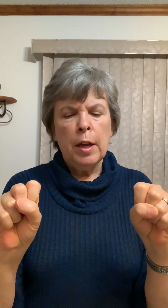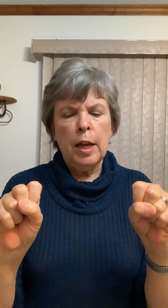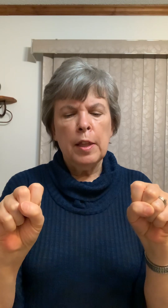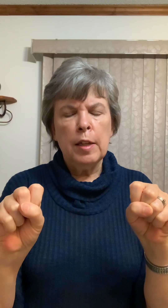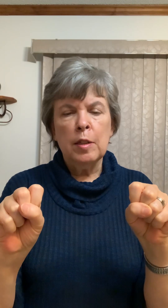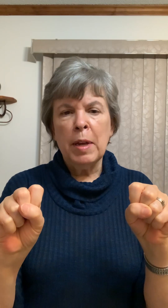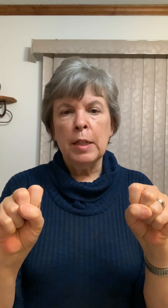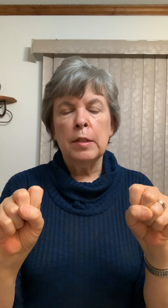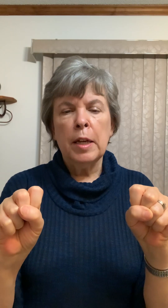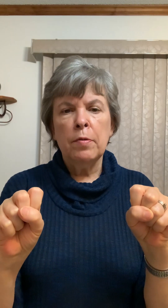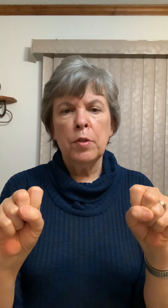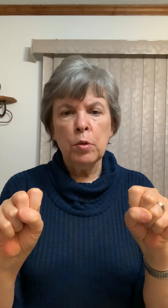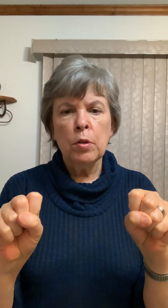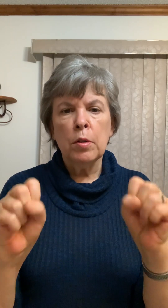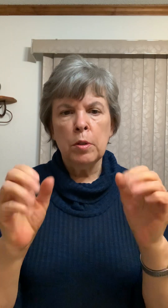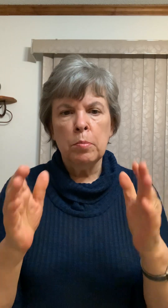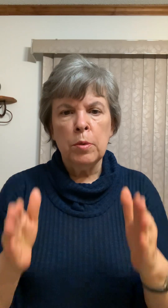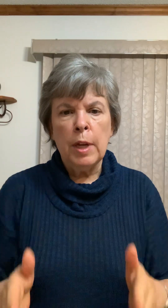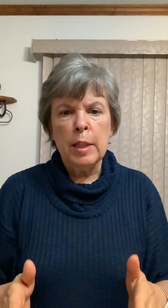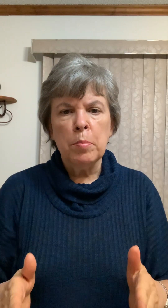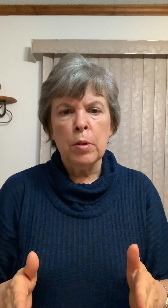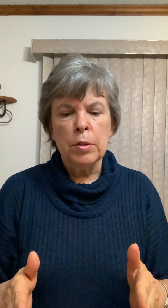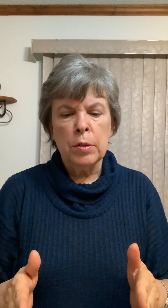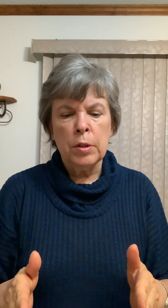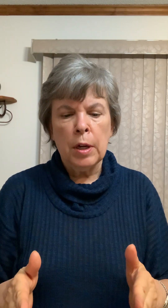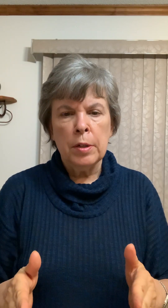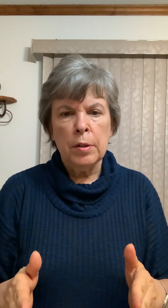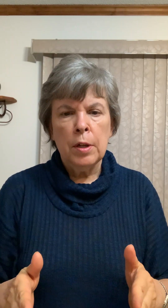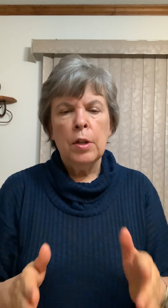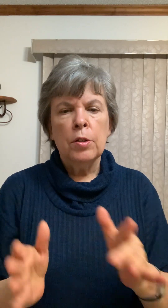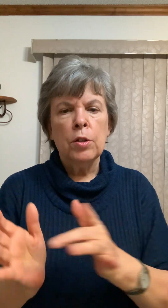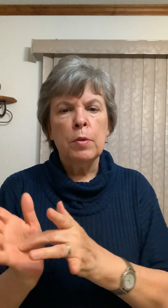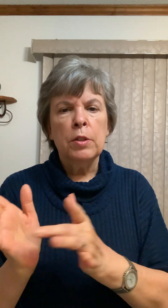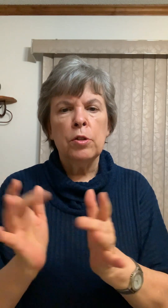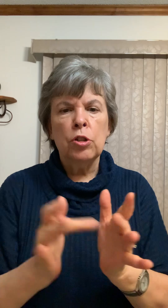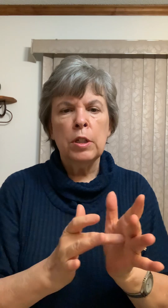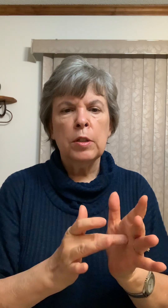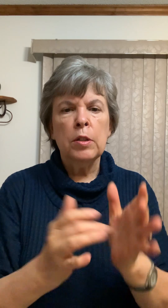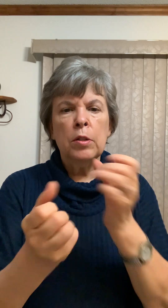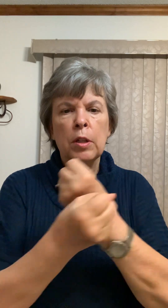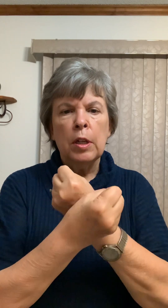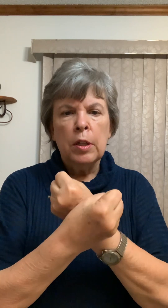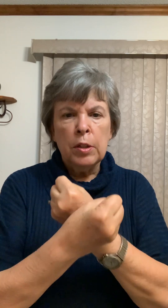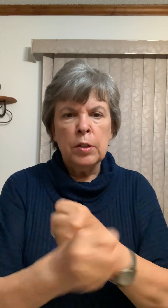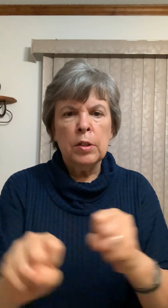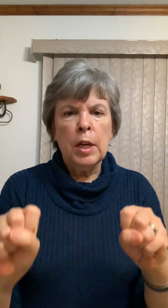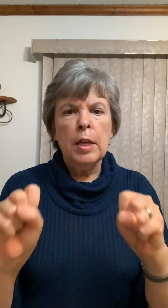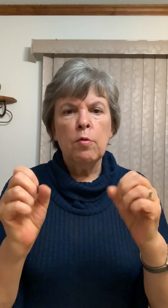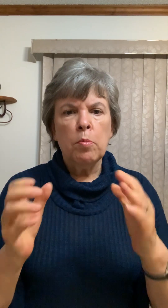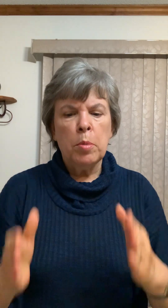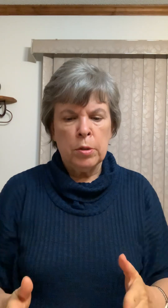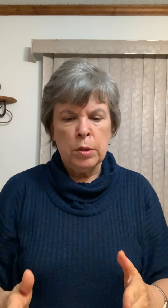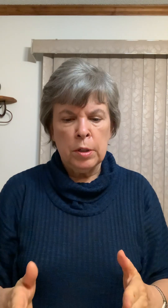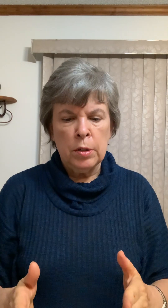And then to make it Savior, you add the person sign. So it's Jesus, save